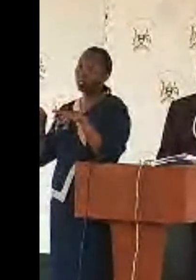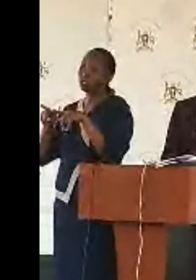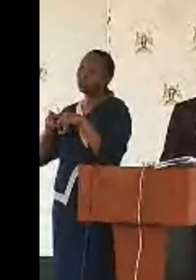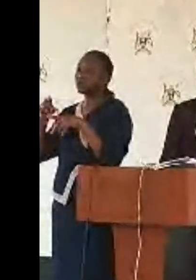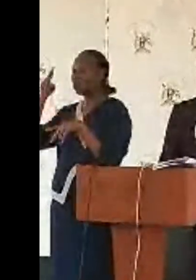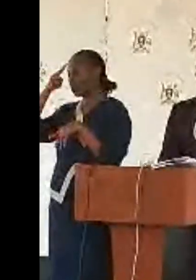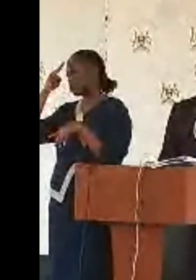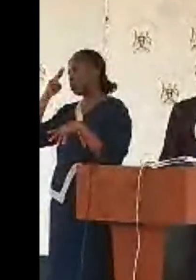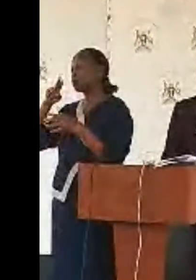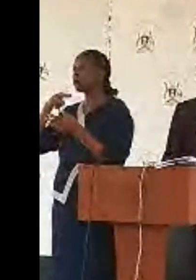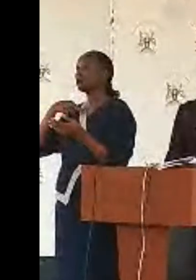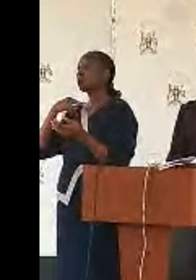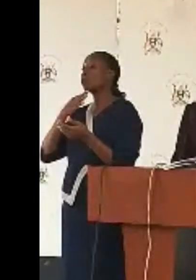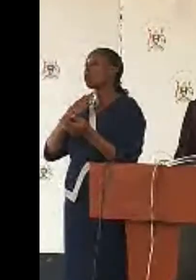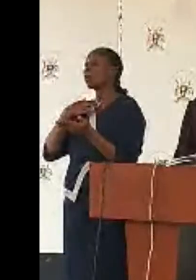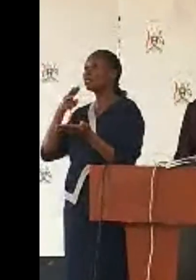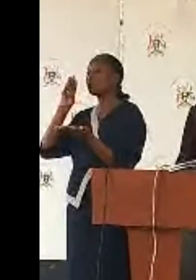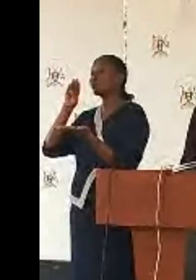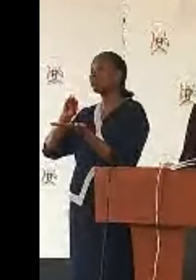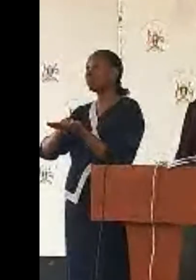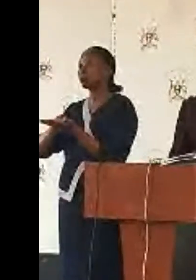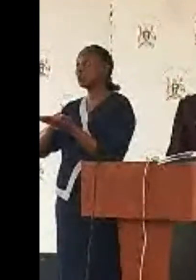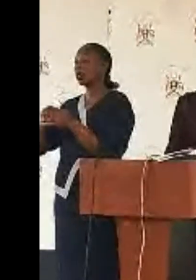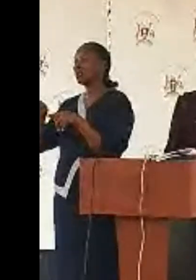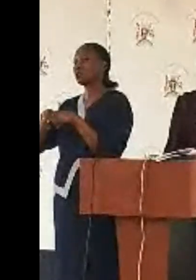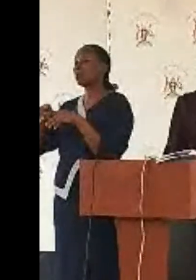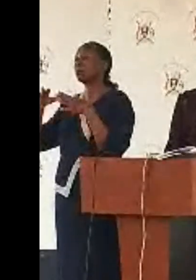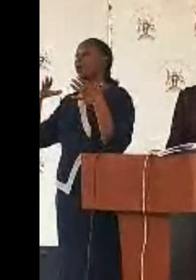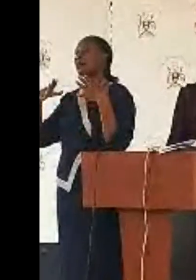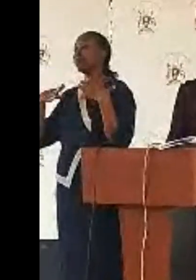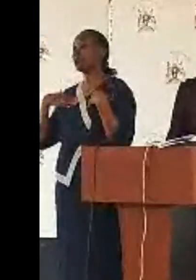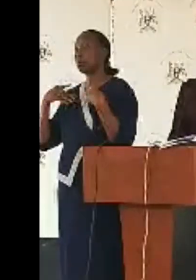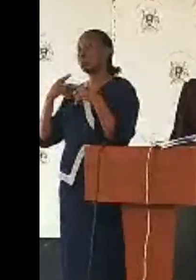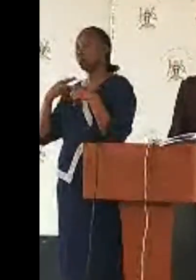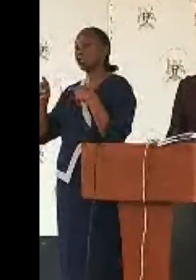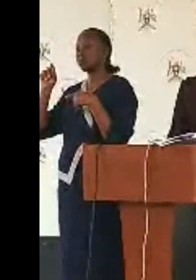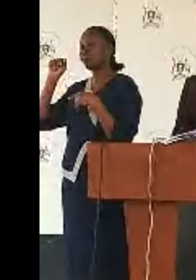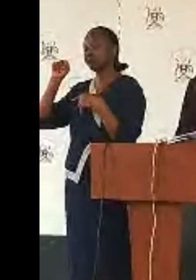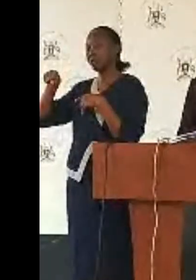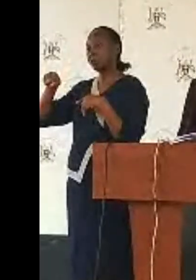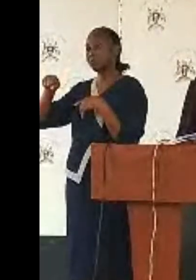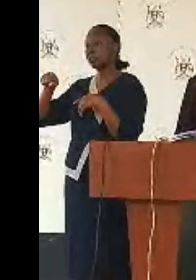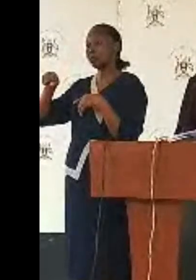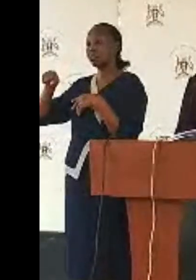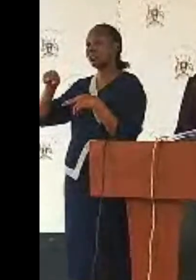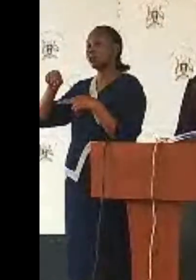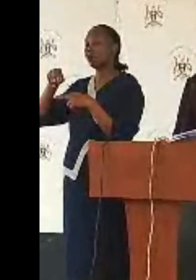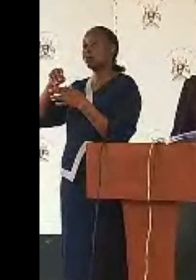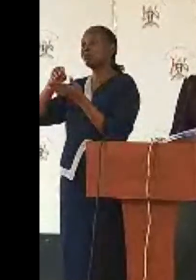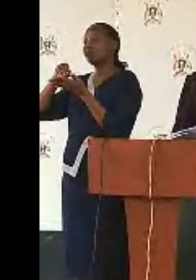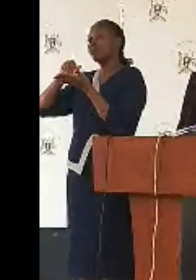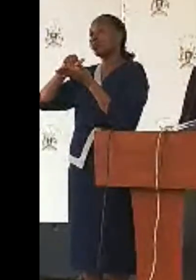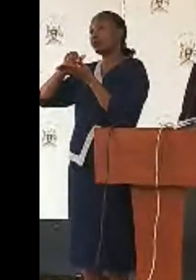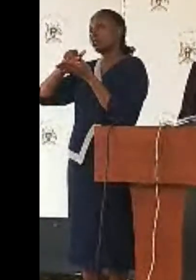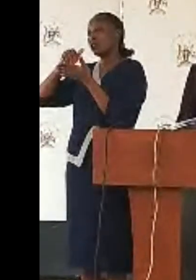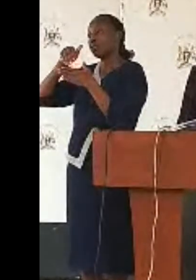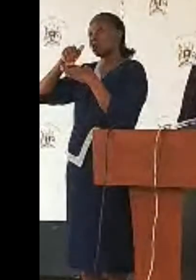Abayizi abaagala okudda mu siniya ey'okuna bakkirizibwa naye bateeka okuba nga baawaayo obubonero